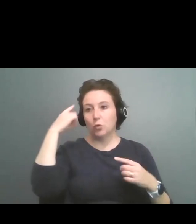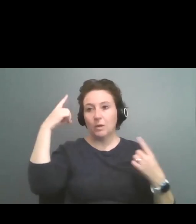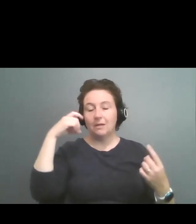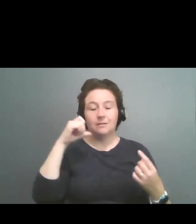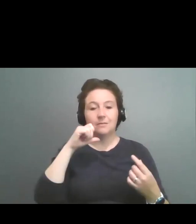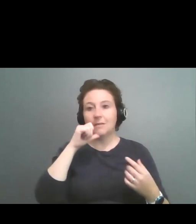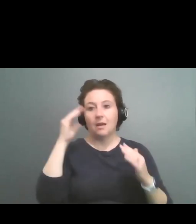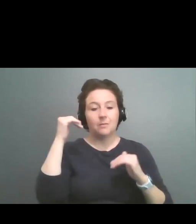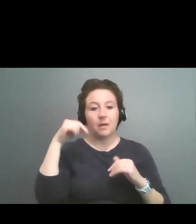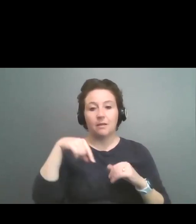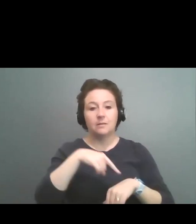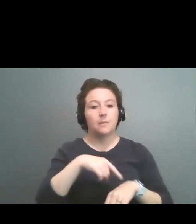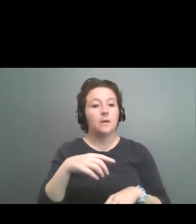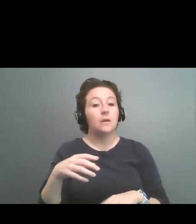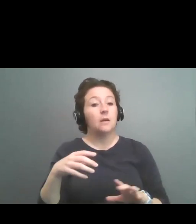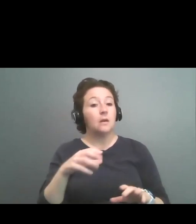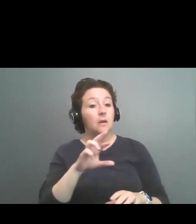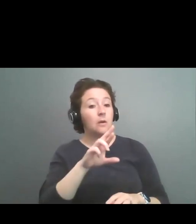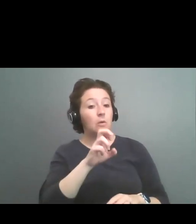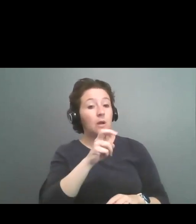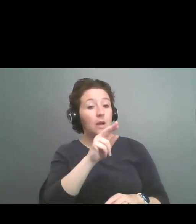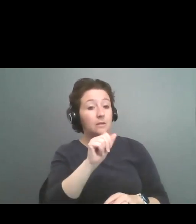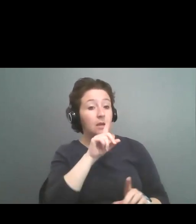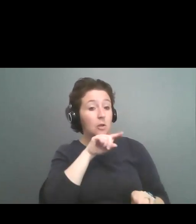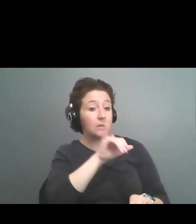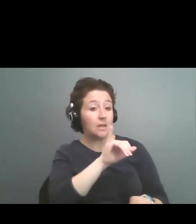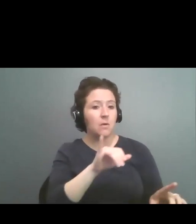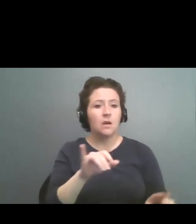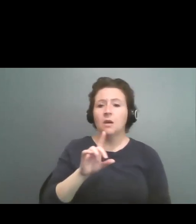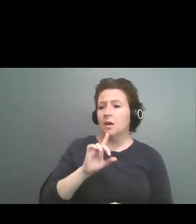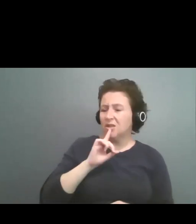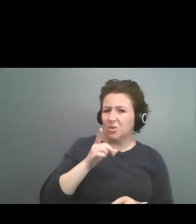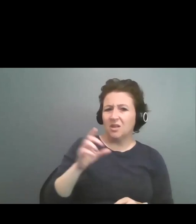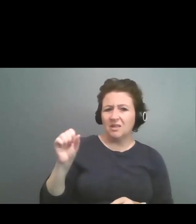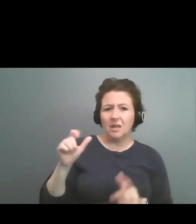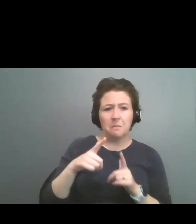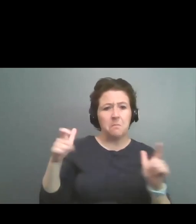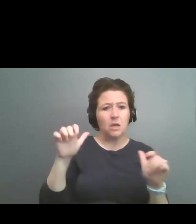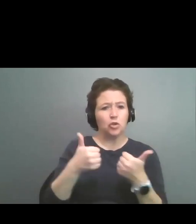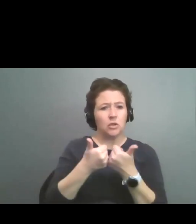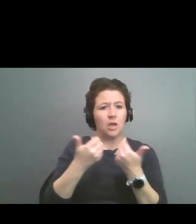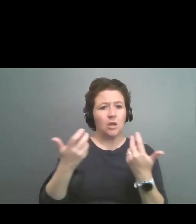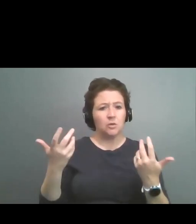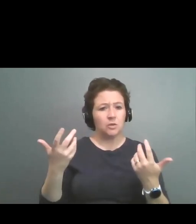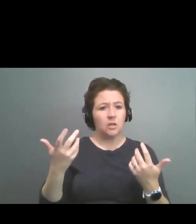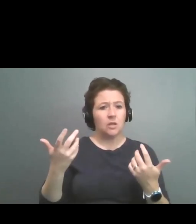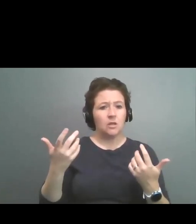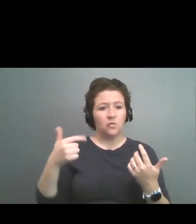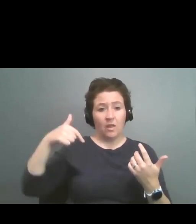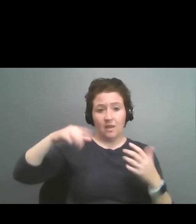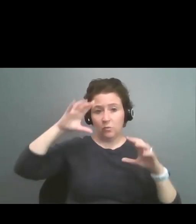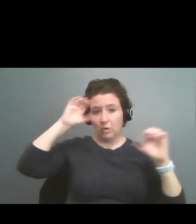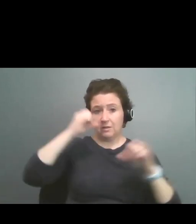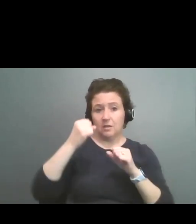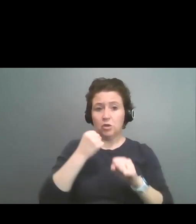Thank you. Roxanna, would you like to ask the same question? Sure. The biggest challenges I think in this presidential